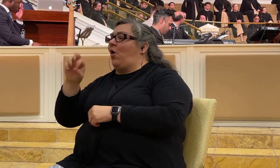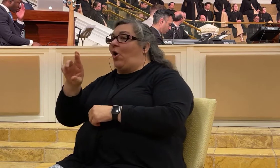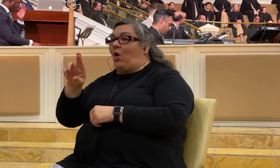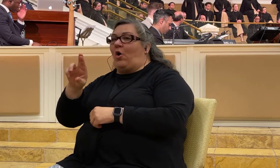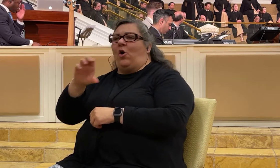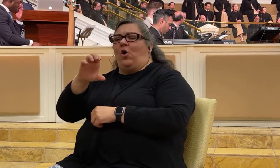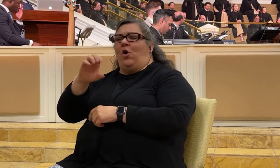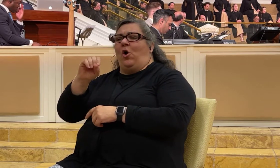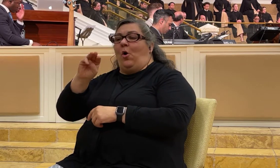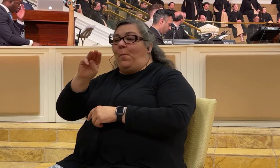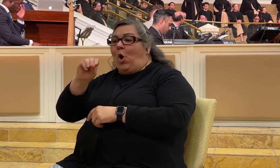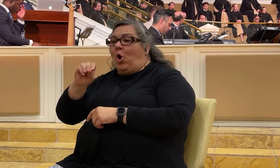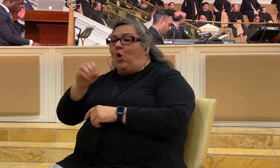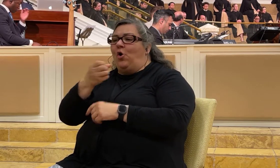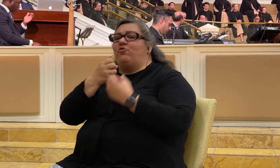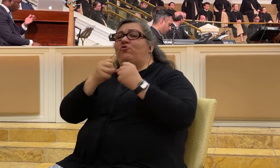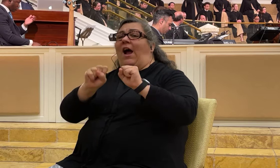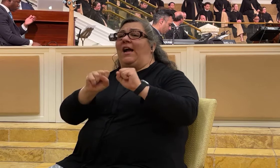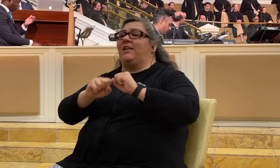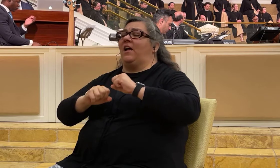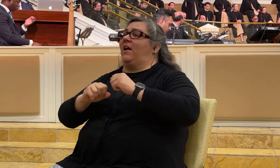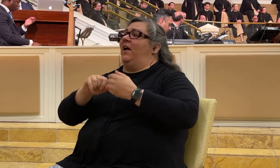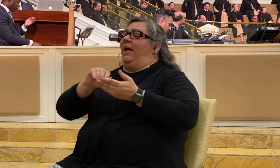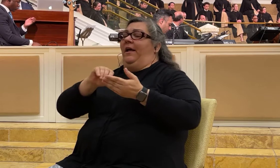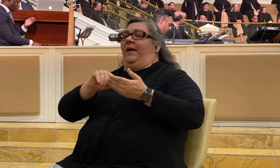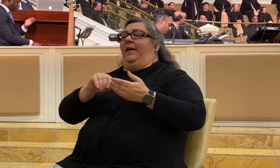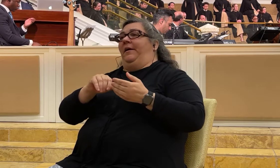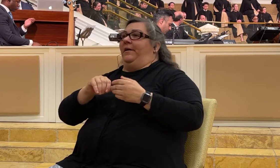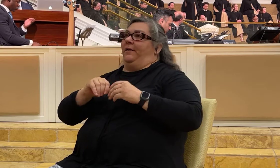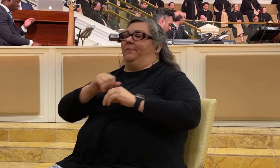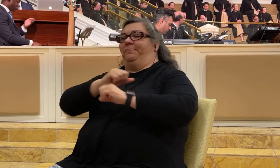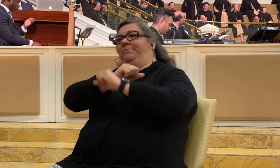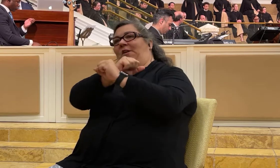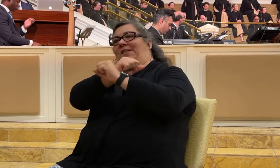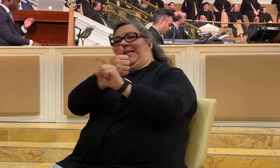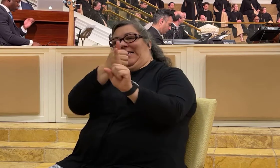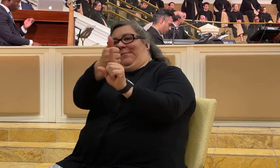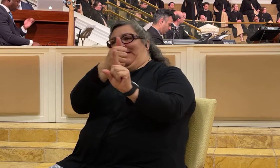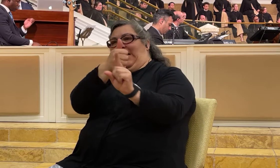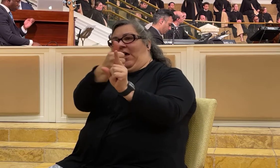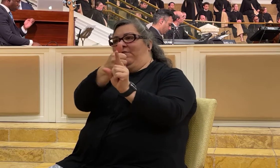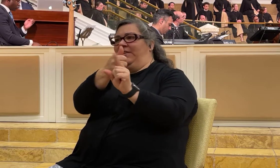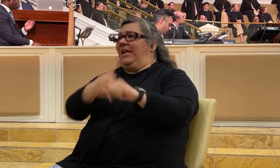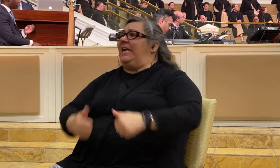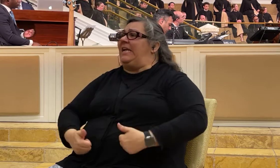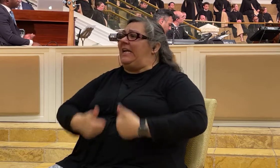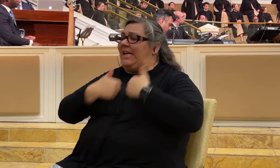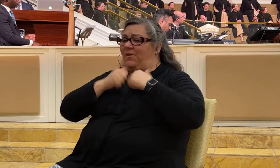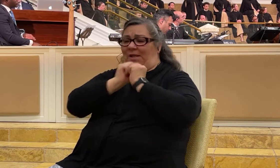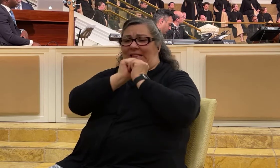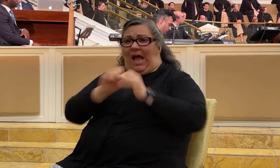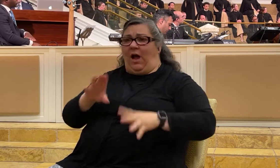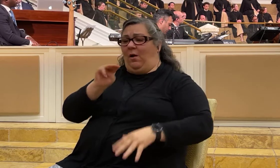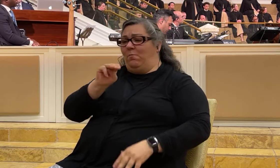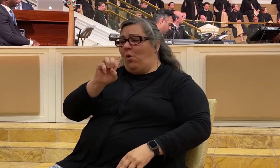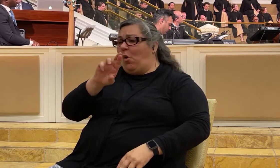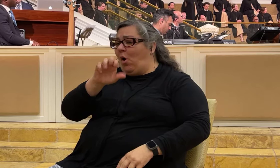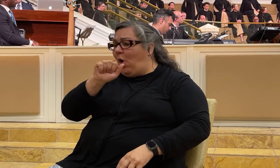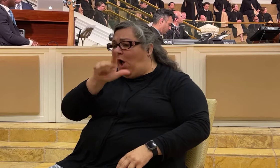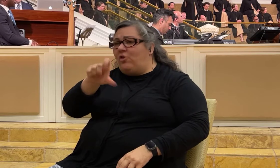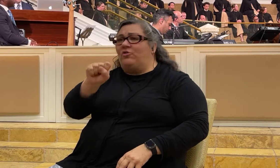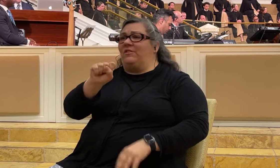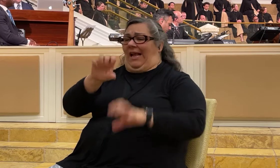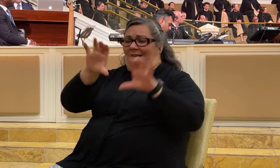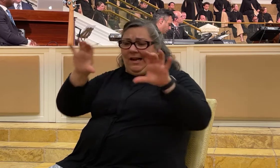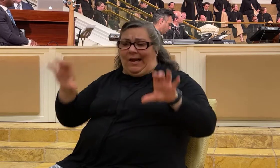Cuomo, trying to defend himself when he's lived his life without principles, he's lived his life without morals, he's lived his life with